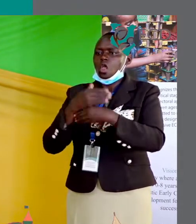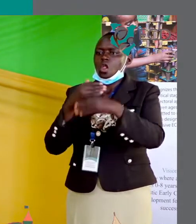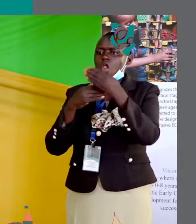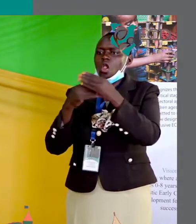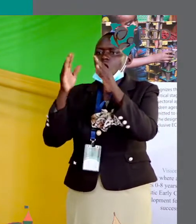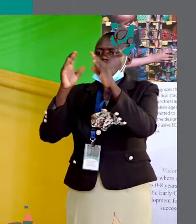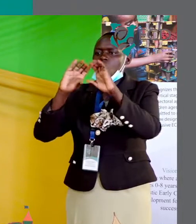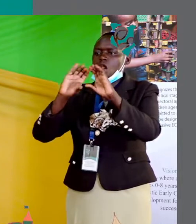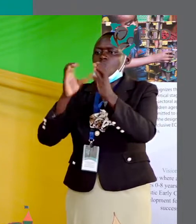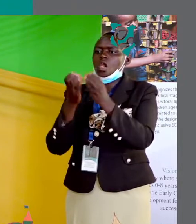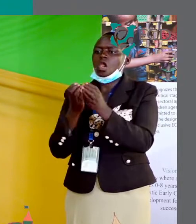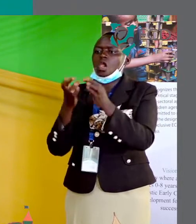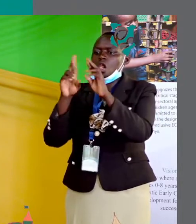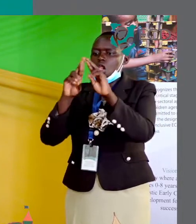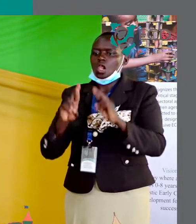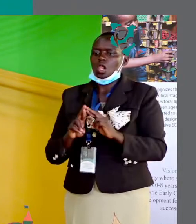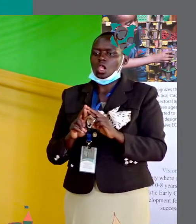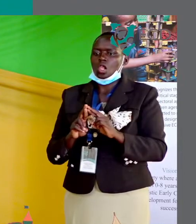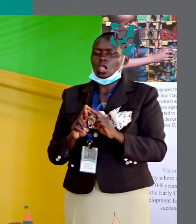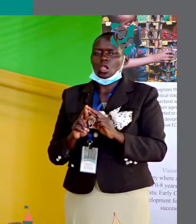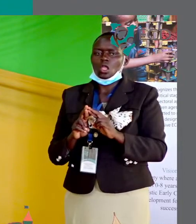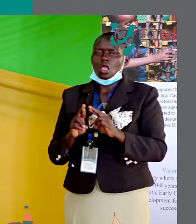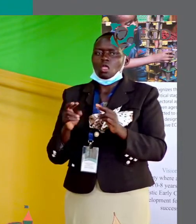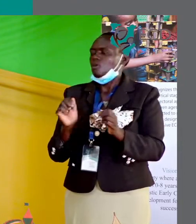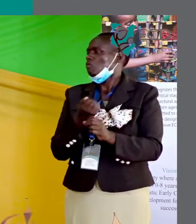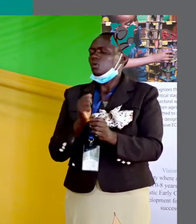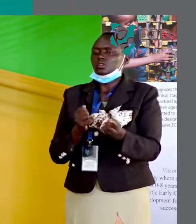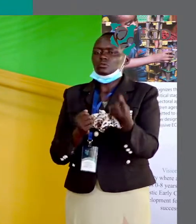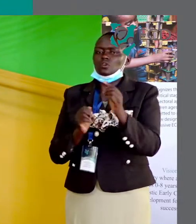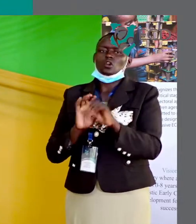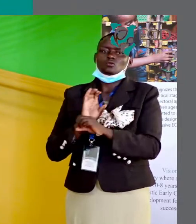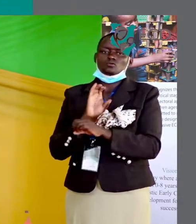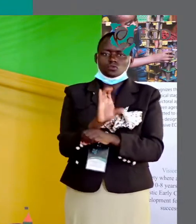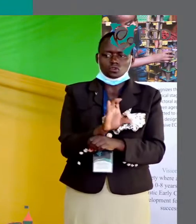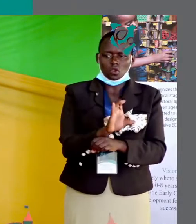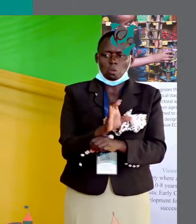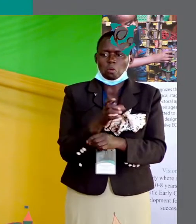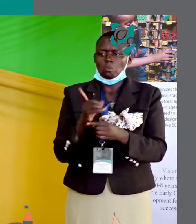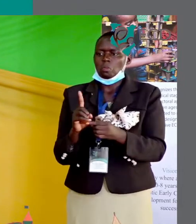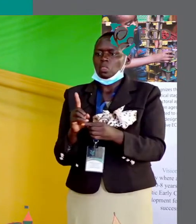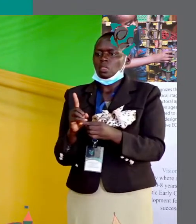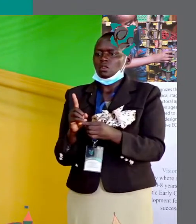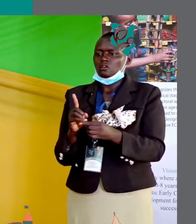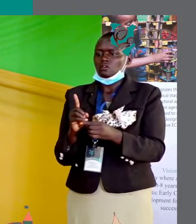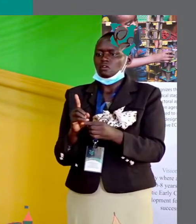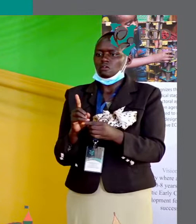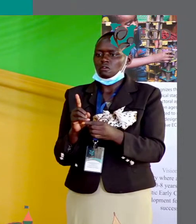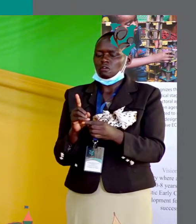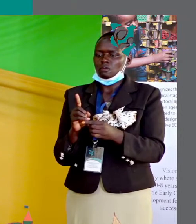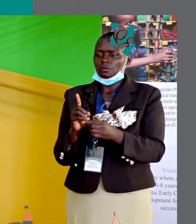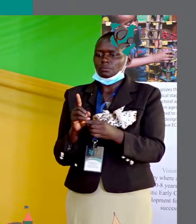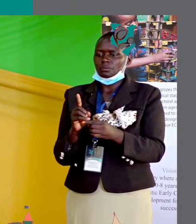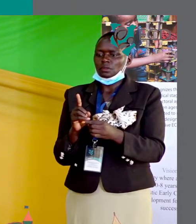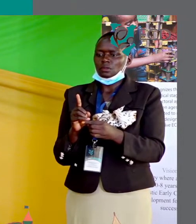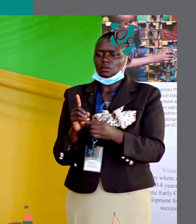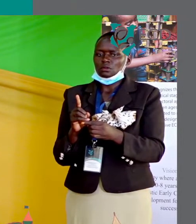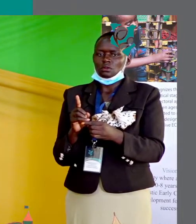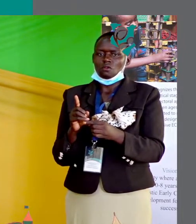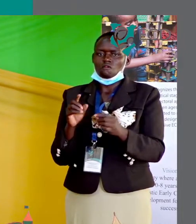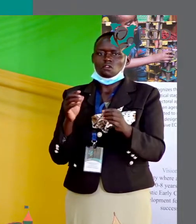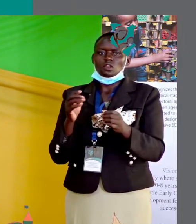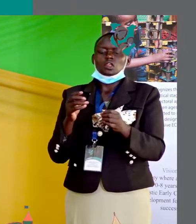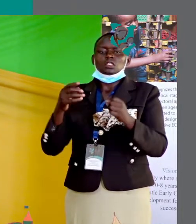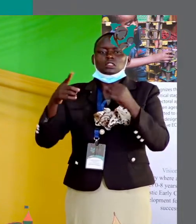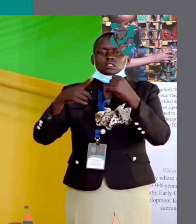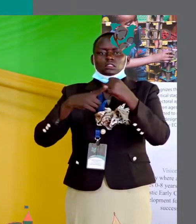classrooms. We are not able to come with the slides here. We have constructed complete 263